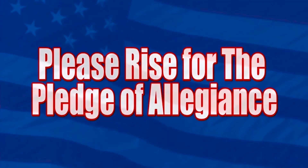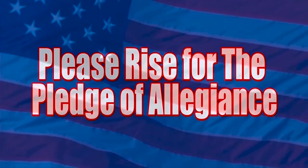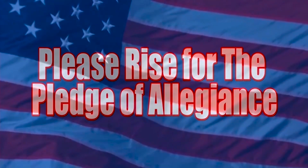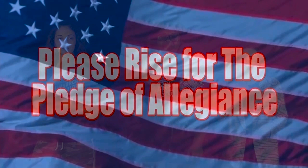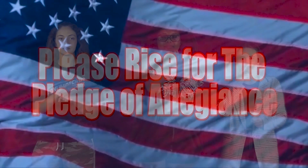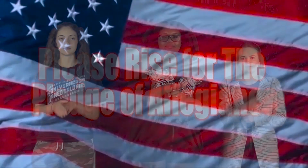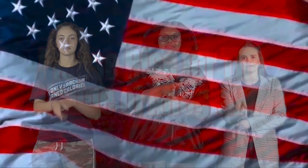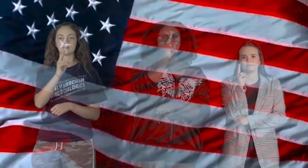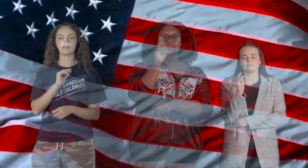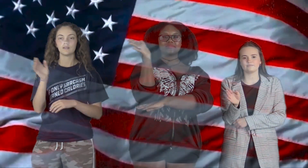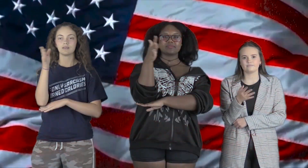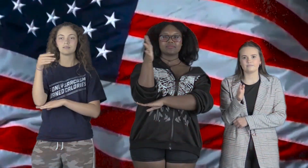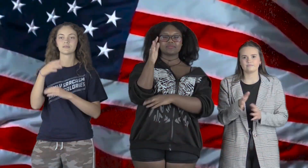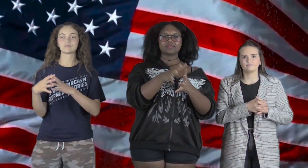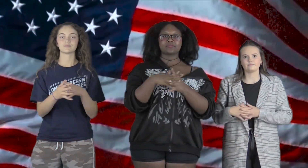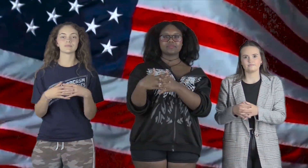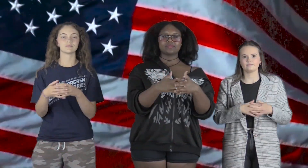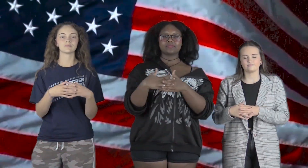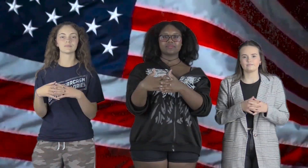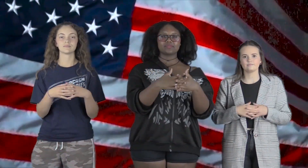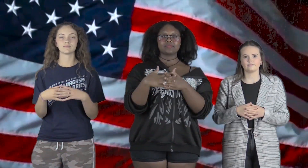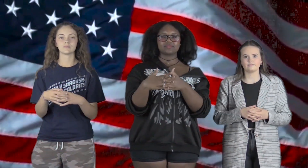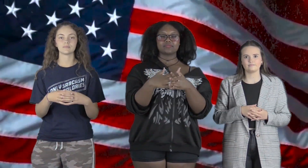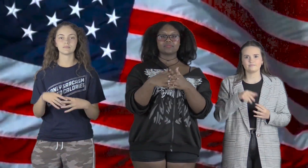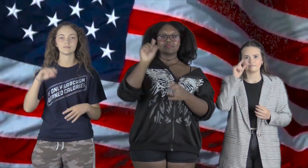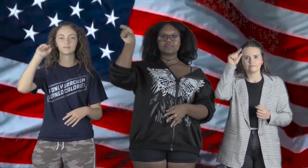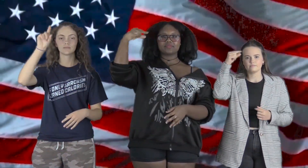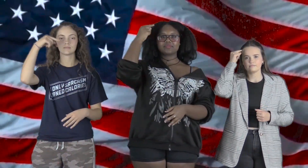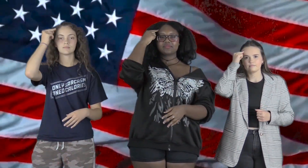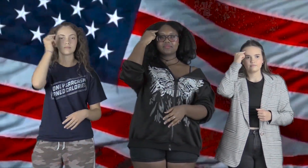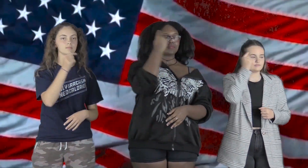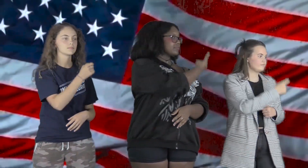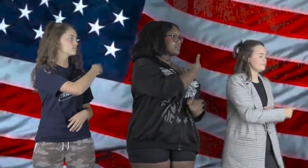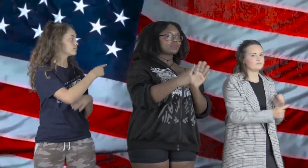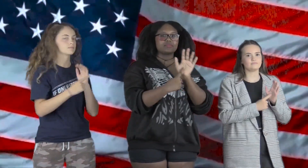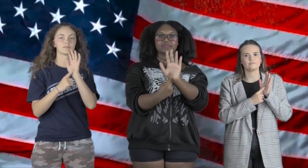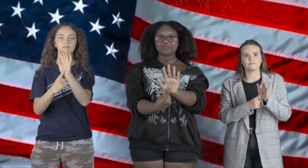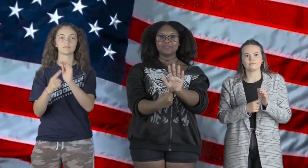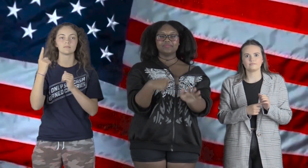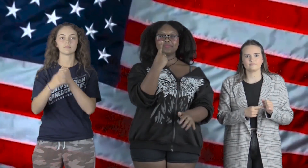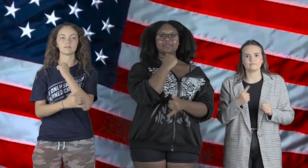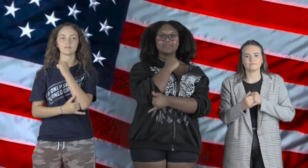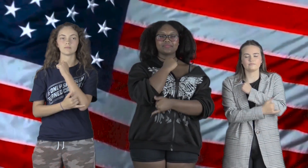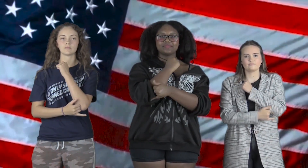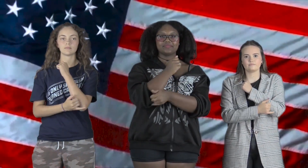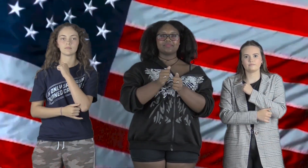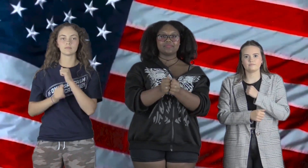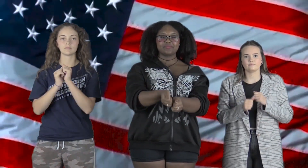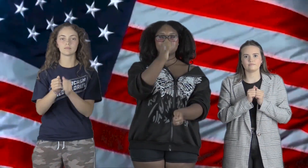I pledge allegiance to the flag of the United States of America and to the republic for which it stands, one nation,